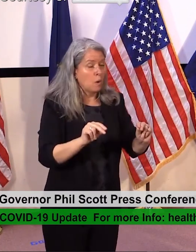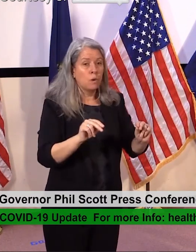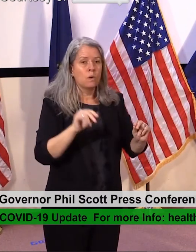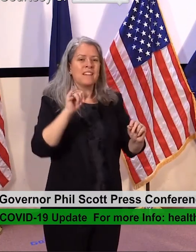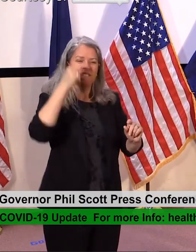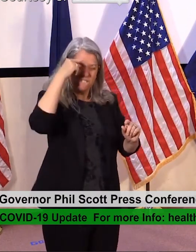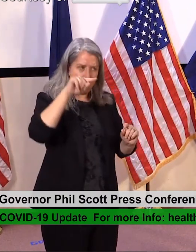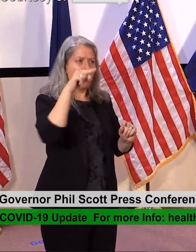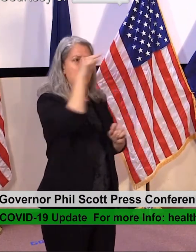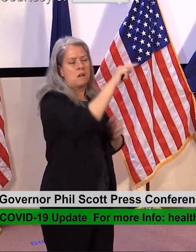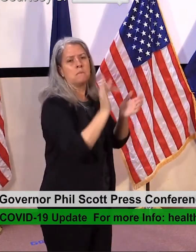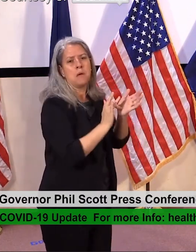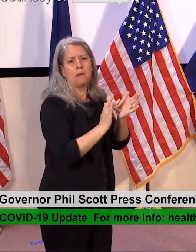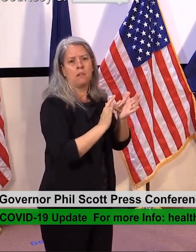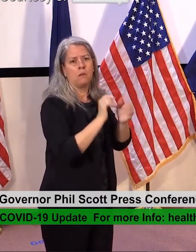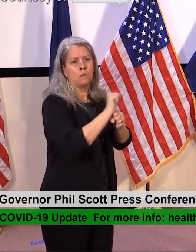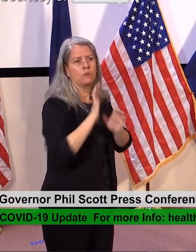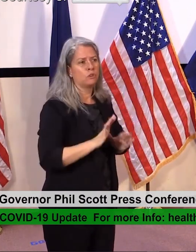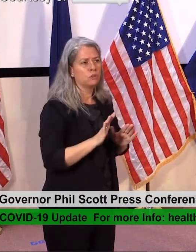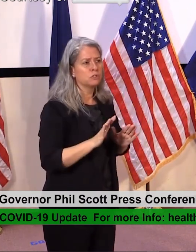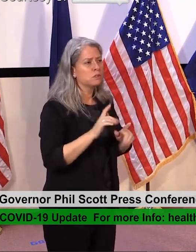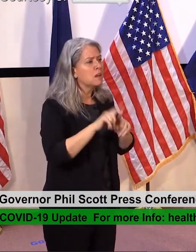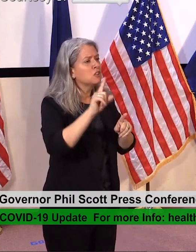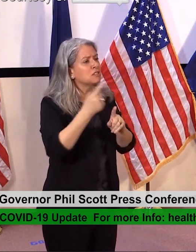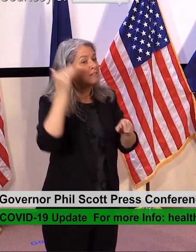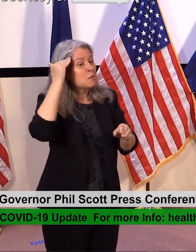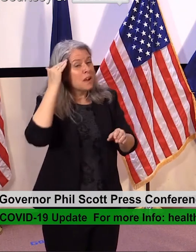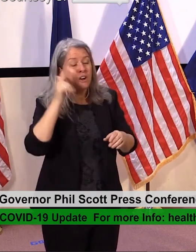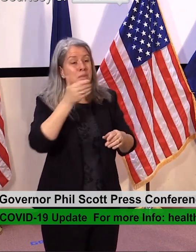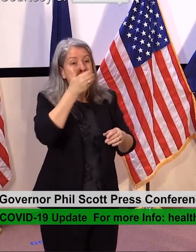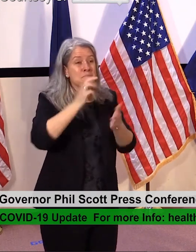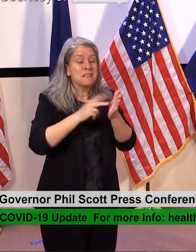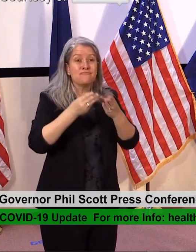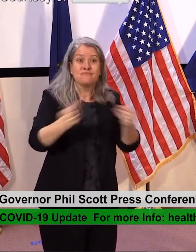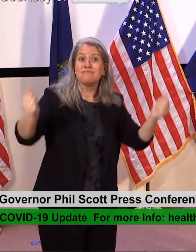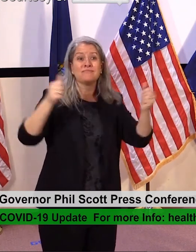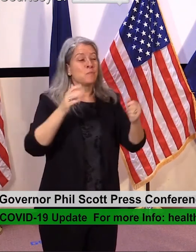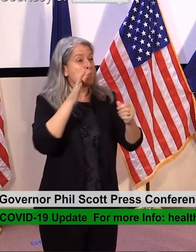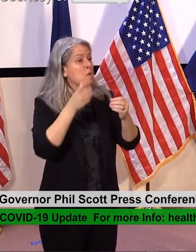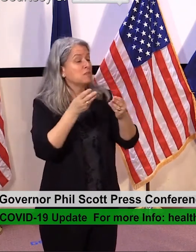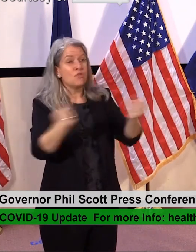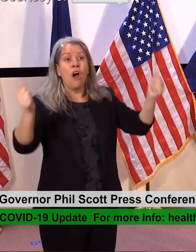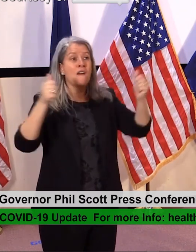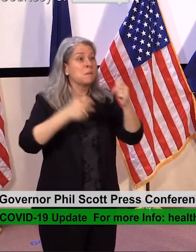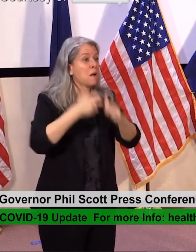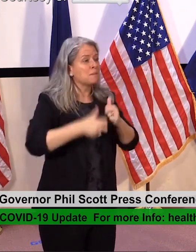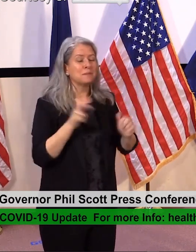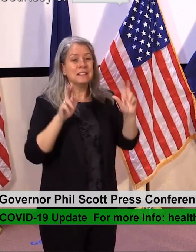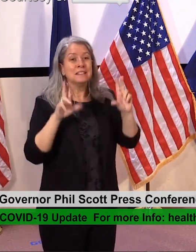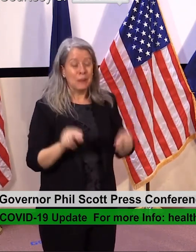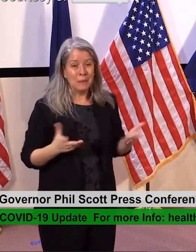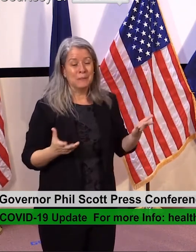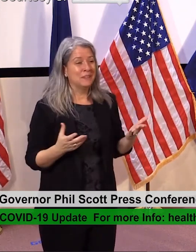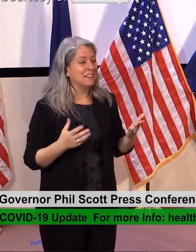But just be aware that this isn't the answer in terms of going out and